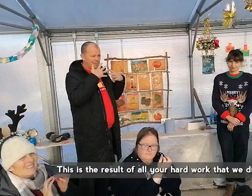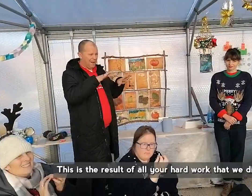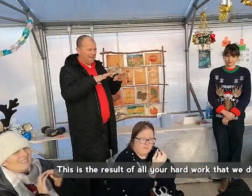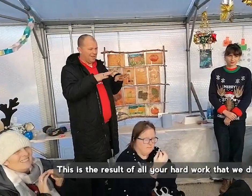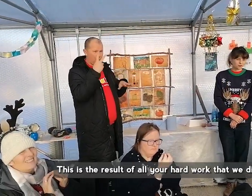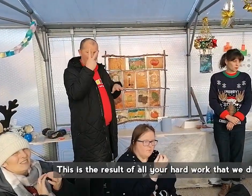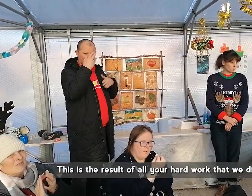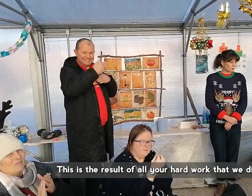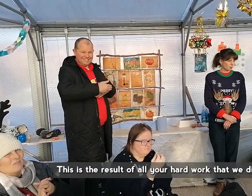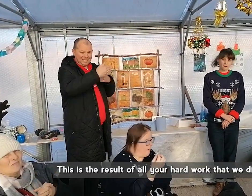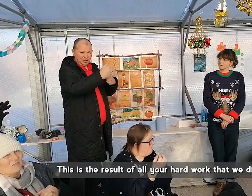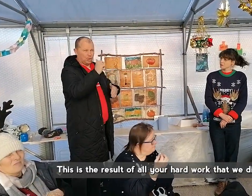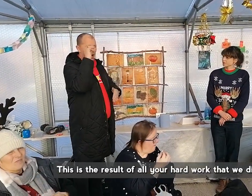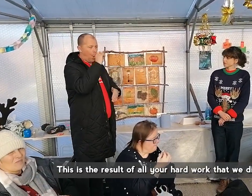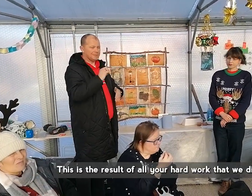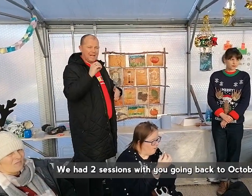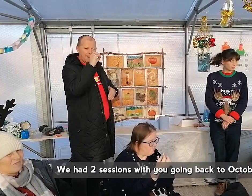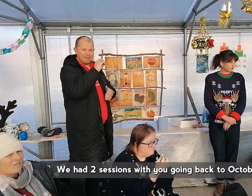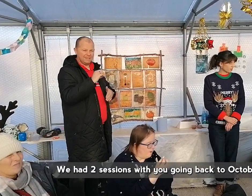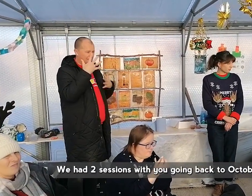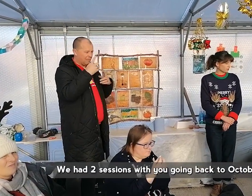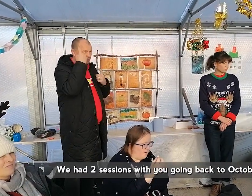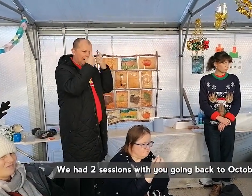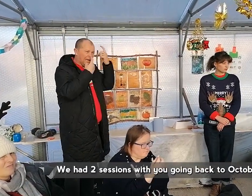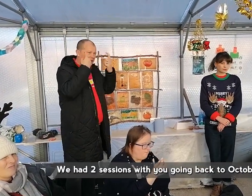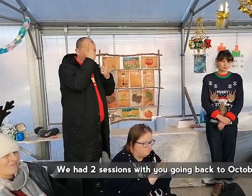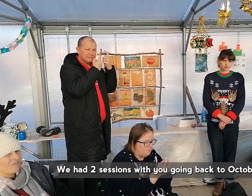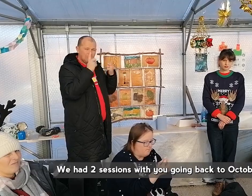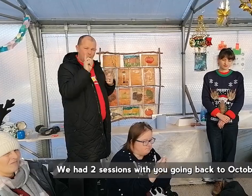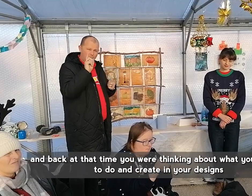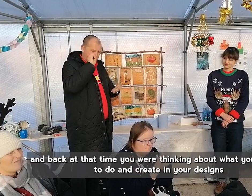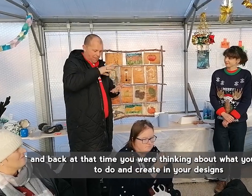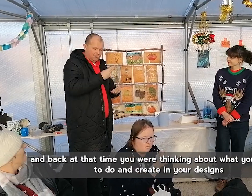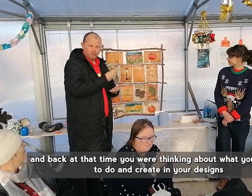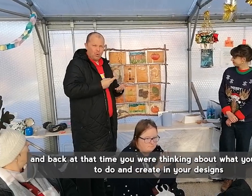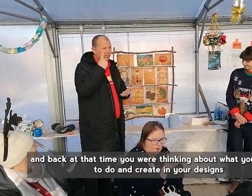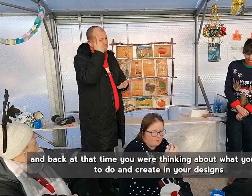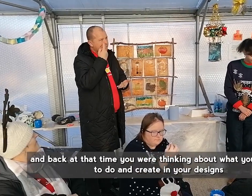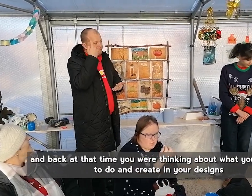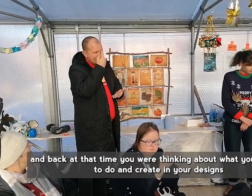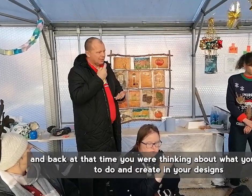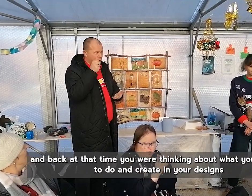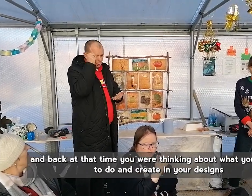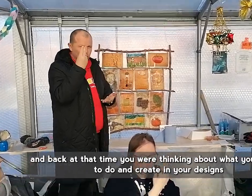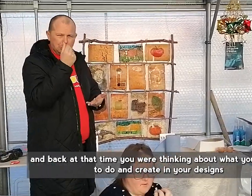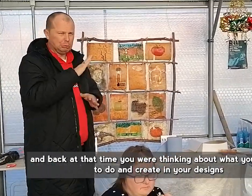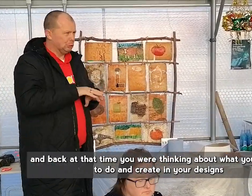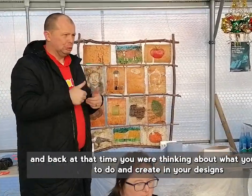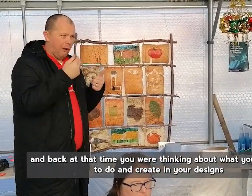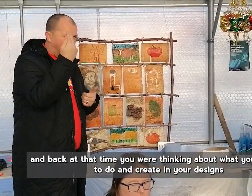all your hard work that we did. We had 2 sessions with you going back to October, and back at that time you were thinking about what you wanted to do and creating your